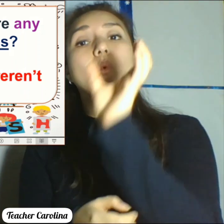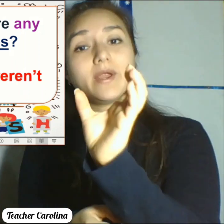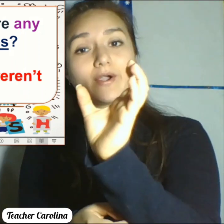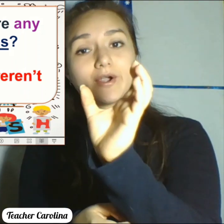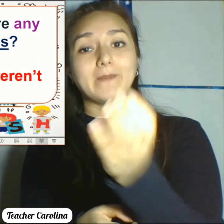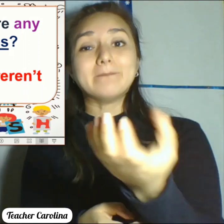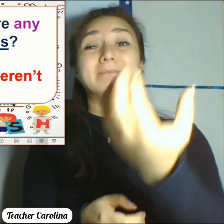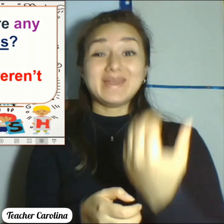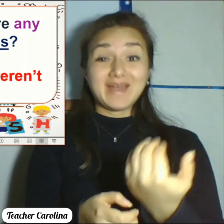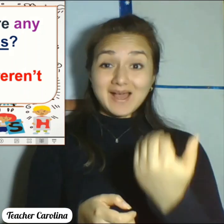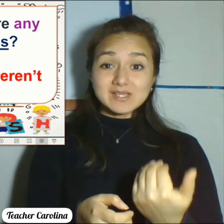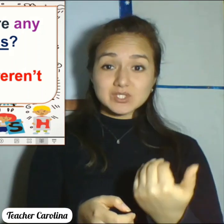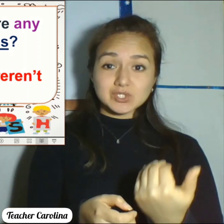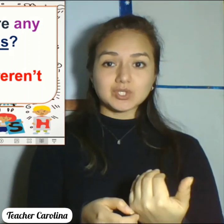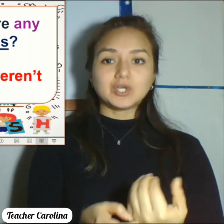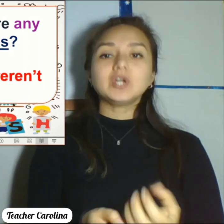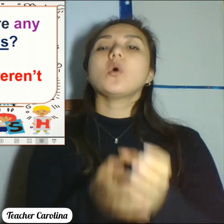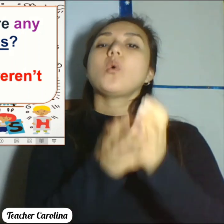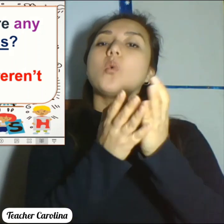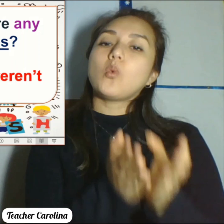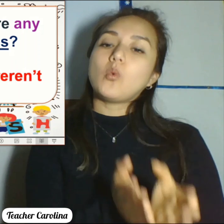where? My answer, where?